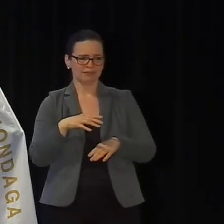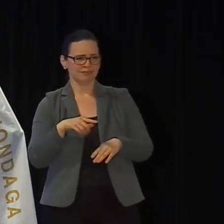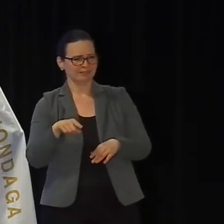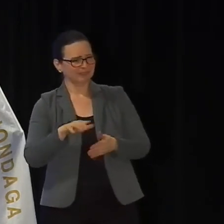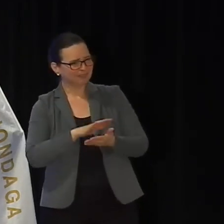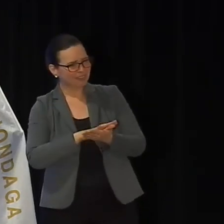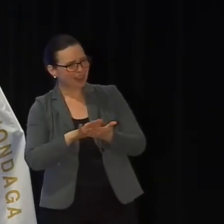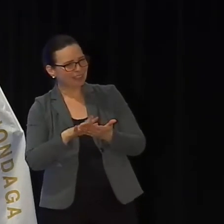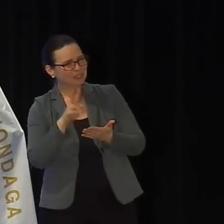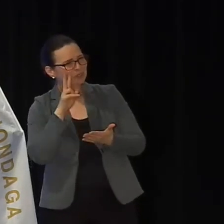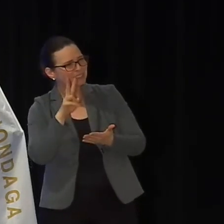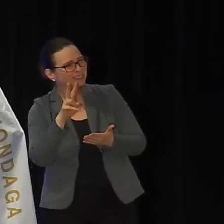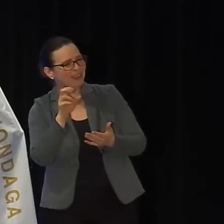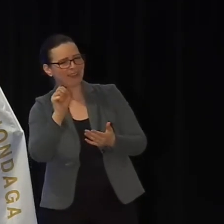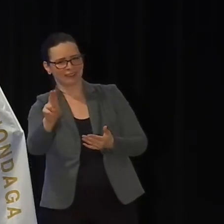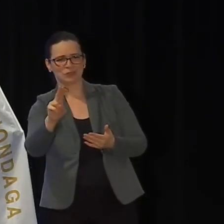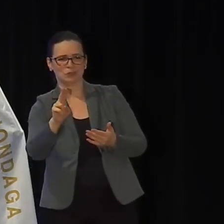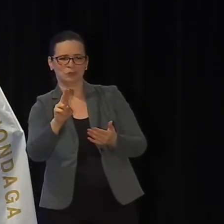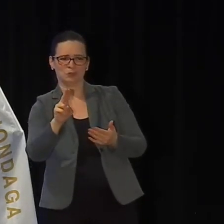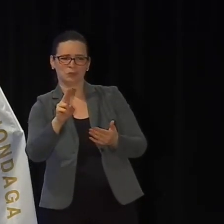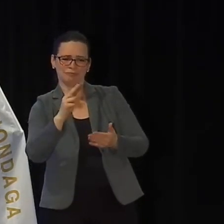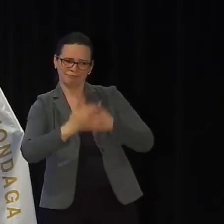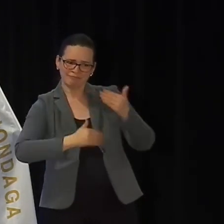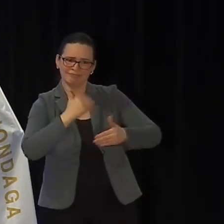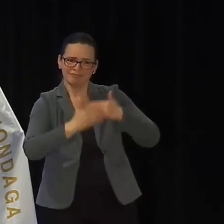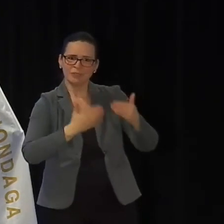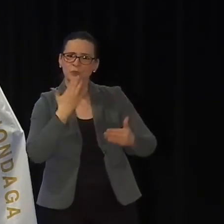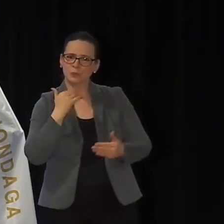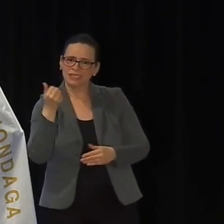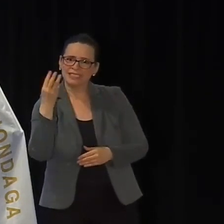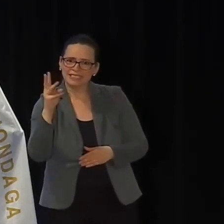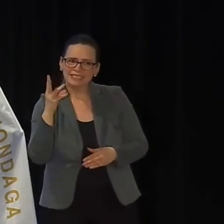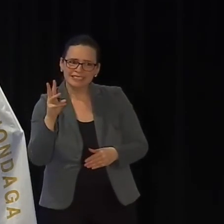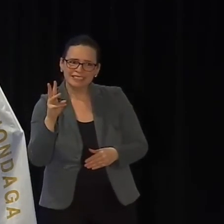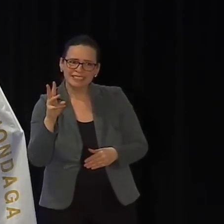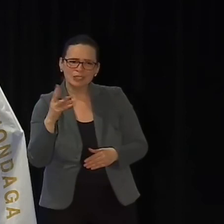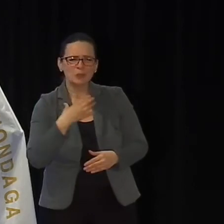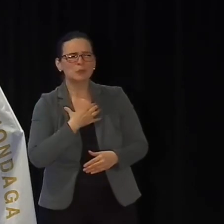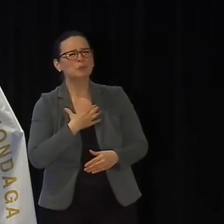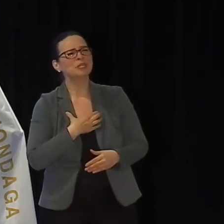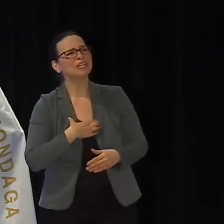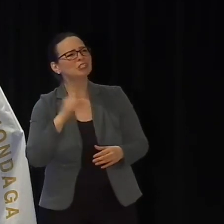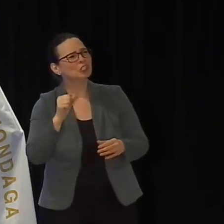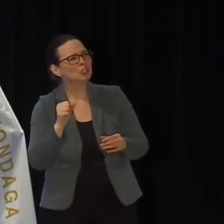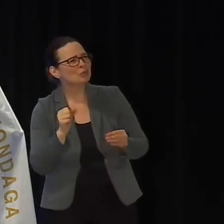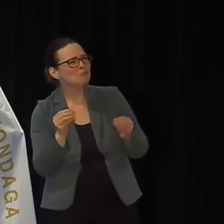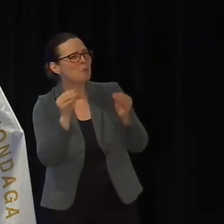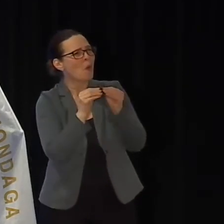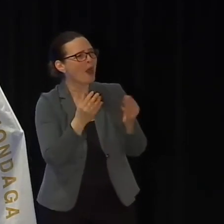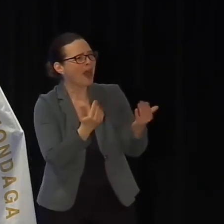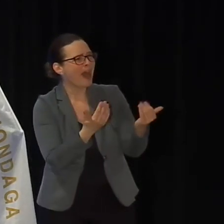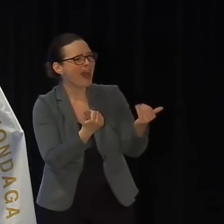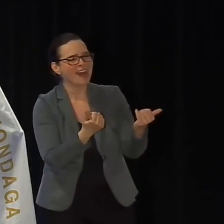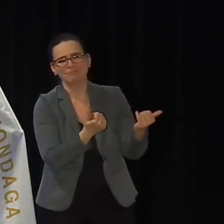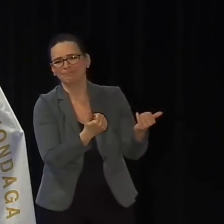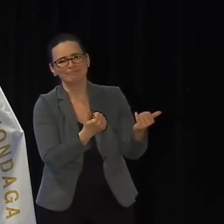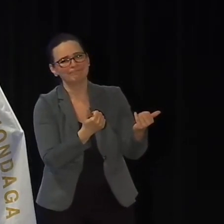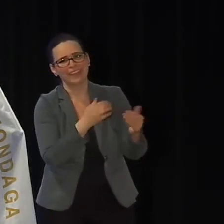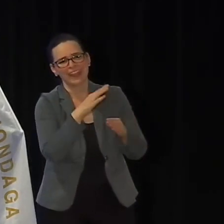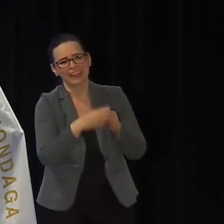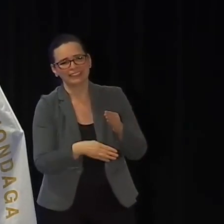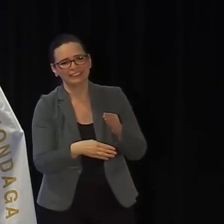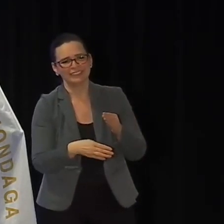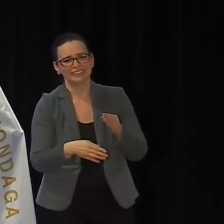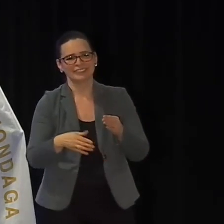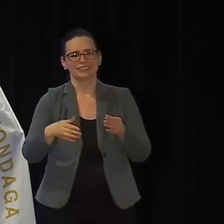hard regular season and have a nice run. You wish the basketball gods were a little bit kinder with some of the shooting,